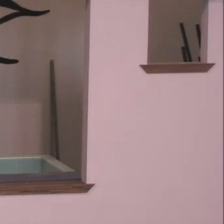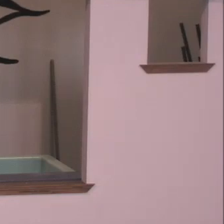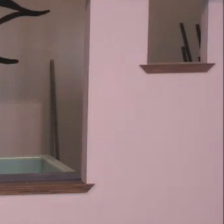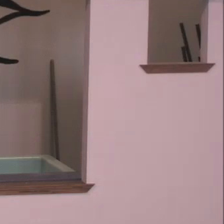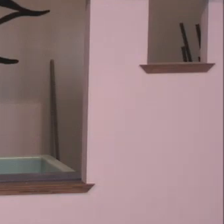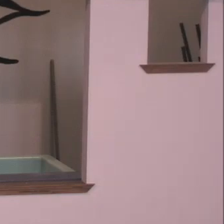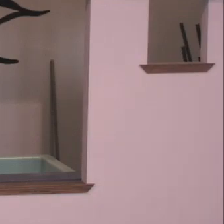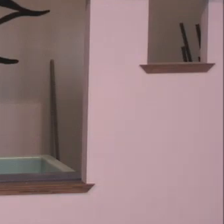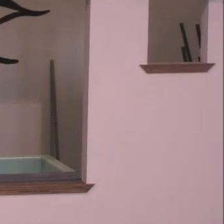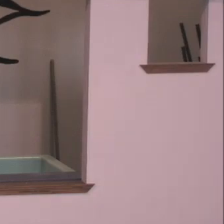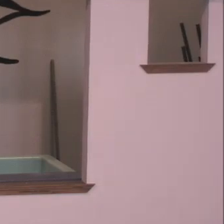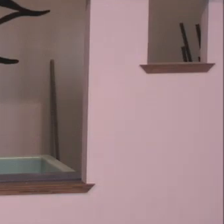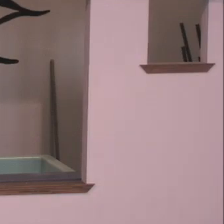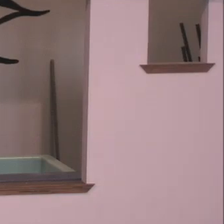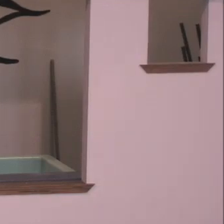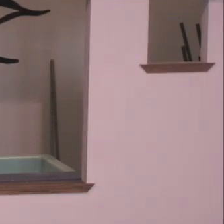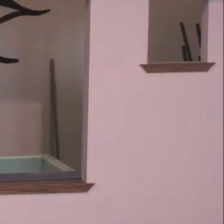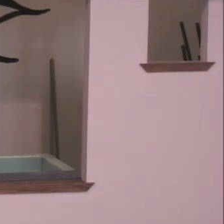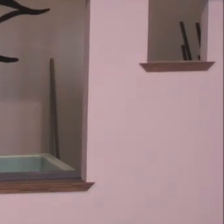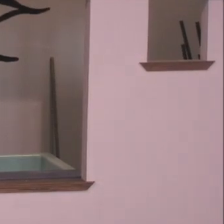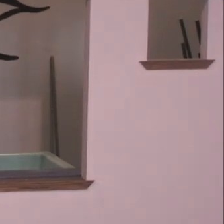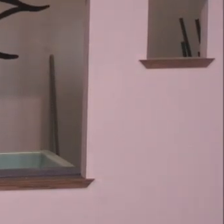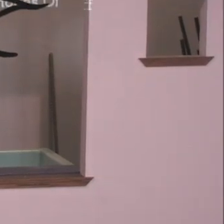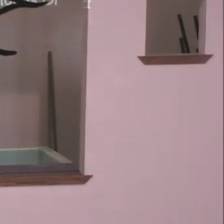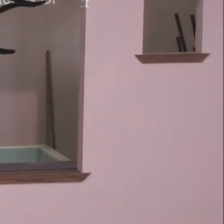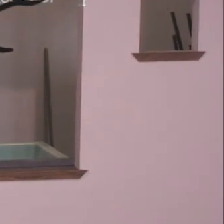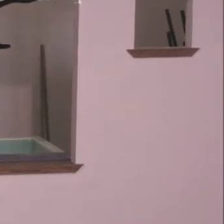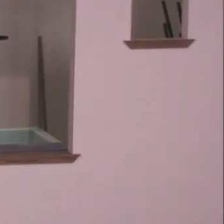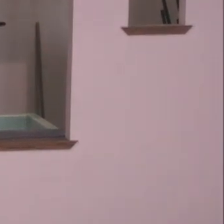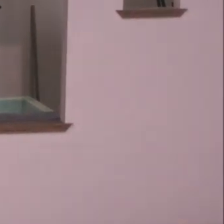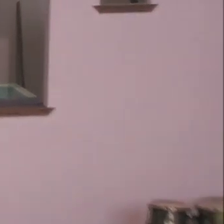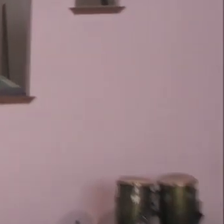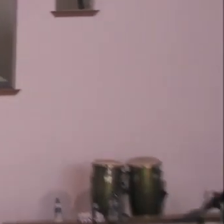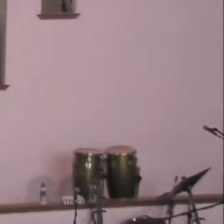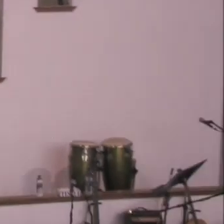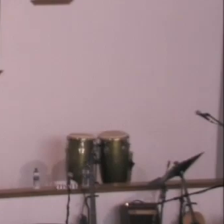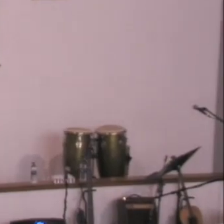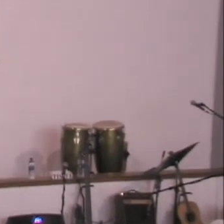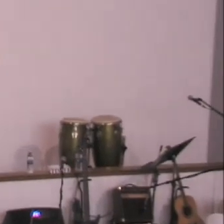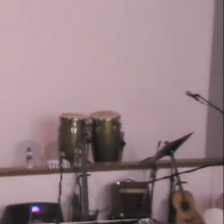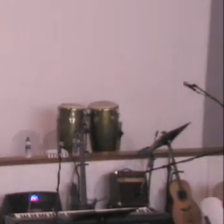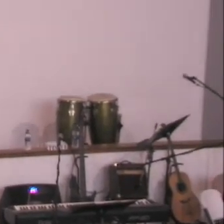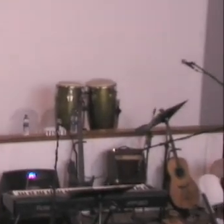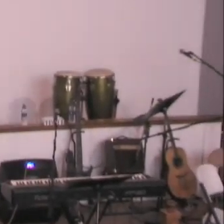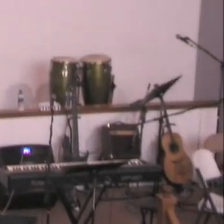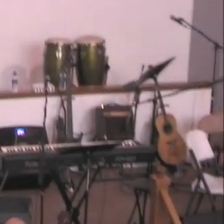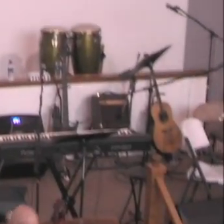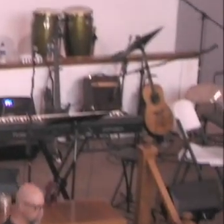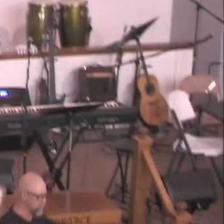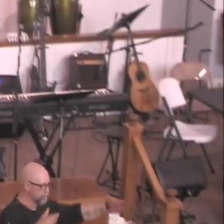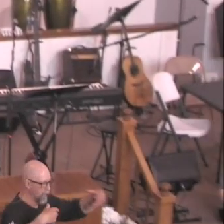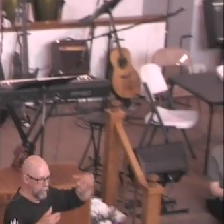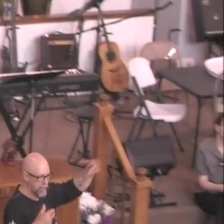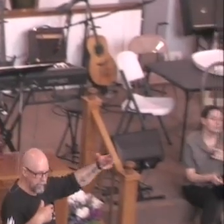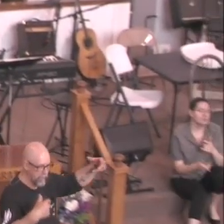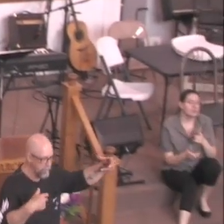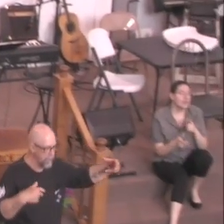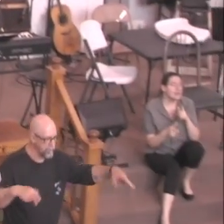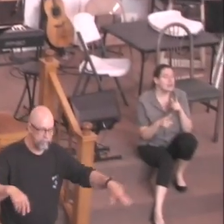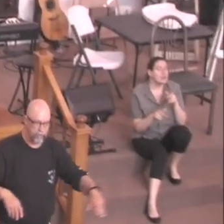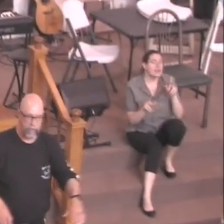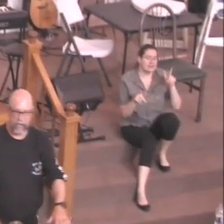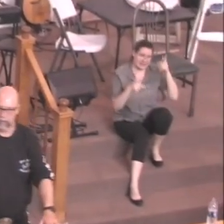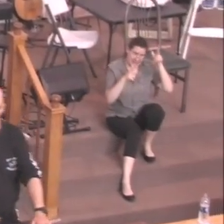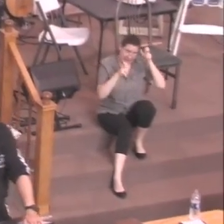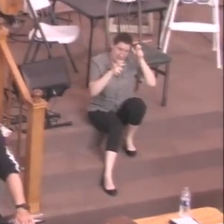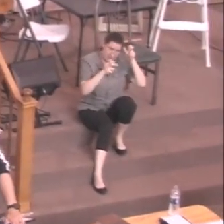Now I'm going to ask you to pray for those two, because I guarantee you they're going to get smashed. Not drunk smashed. The enemy's going to come